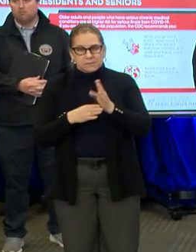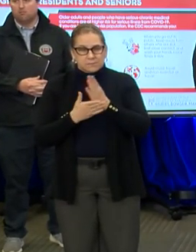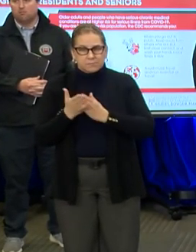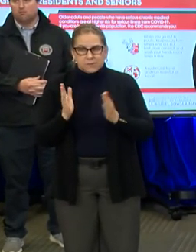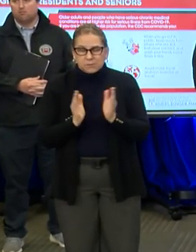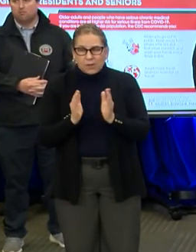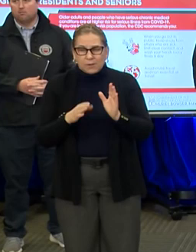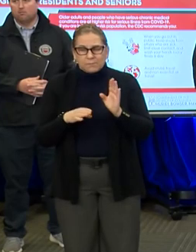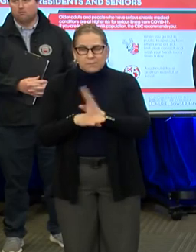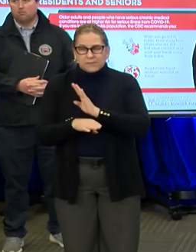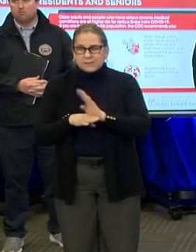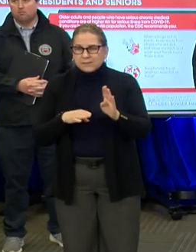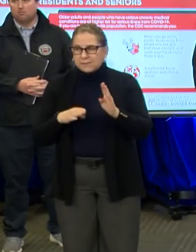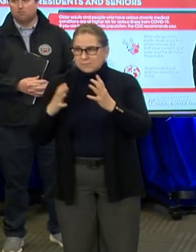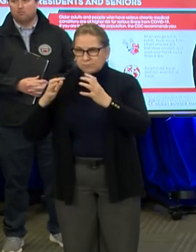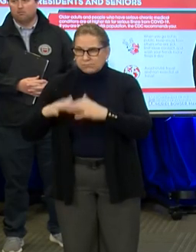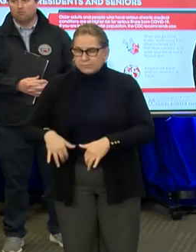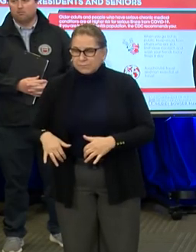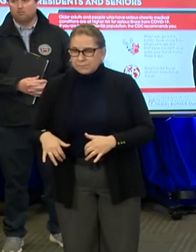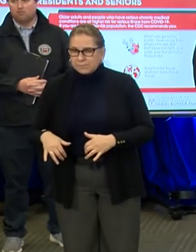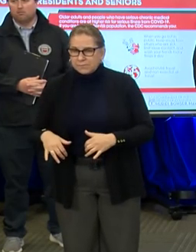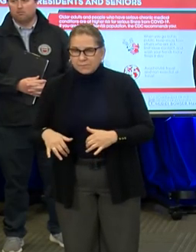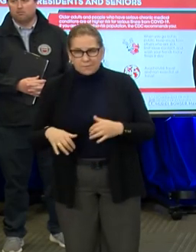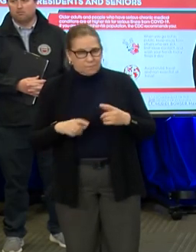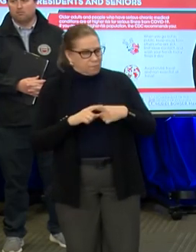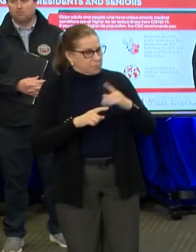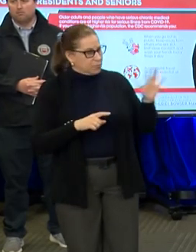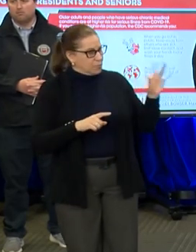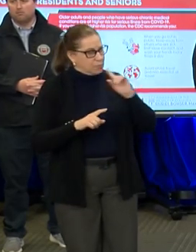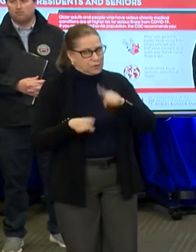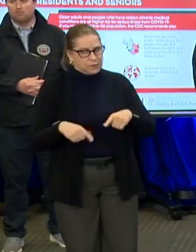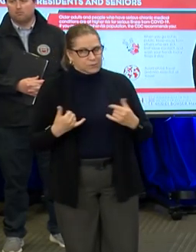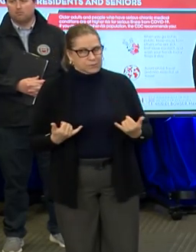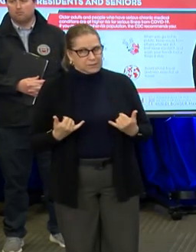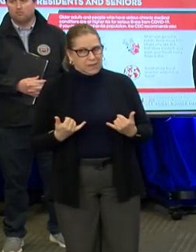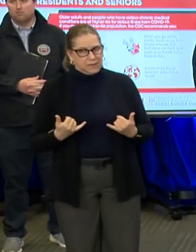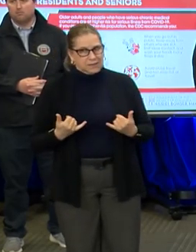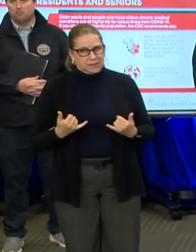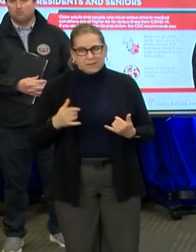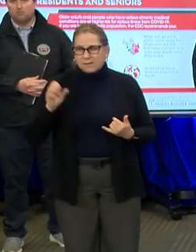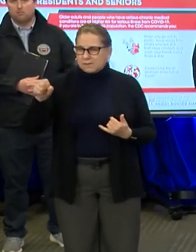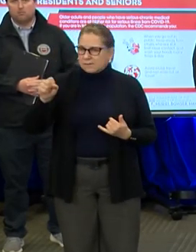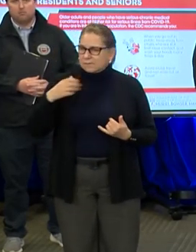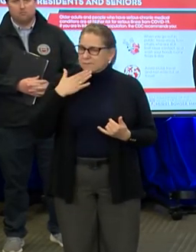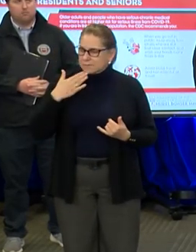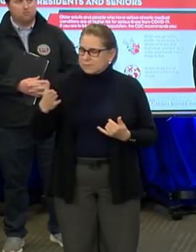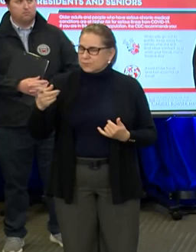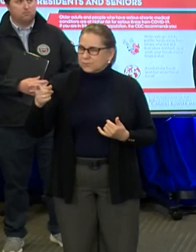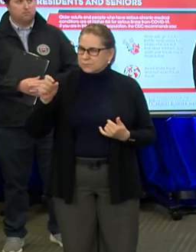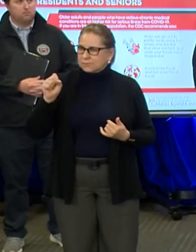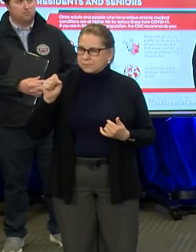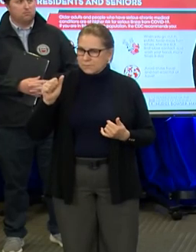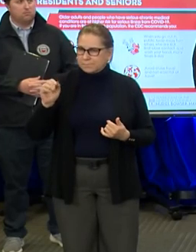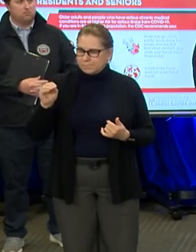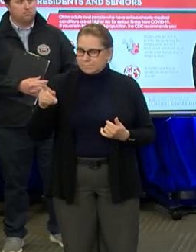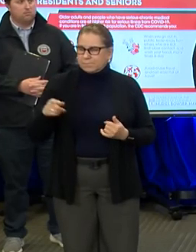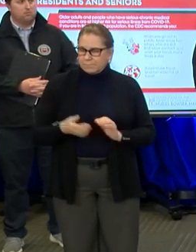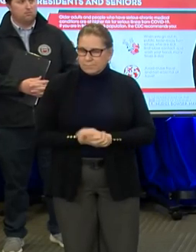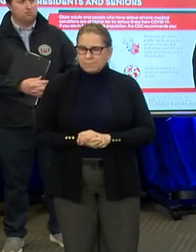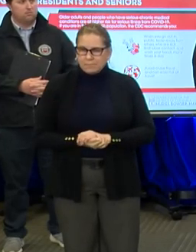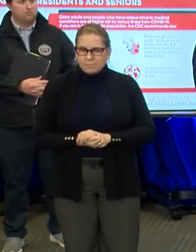out of business by the order today. Thank you for that, Sam. So I think you will recall